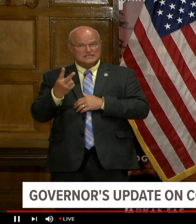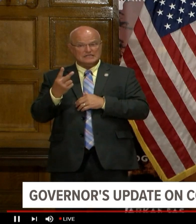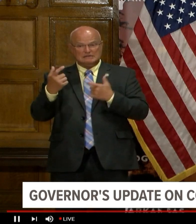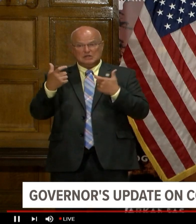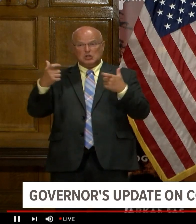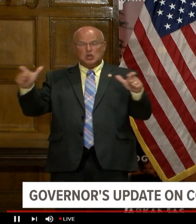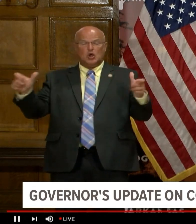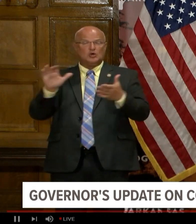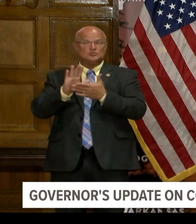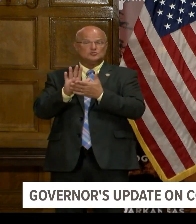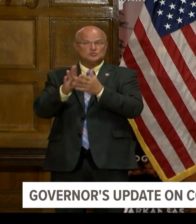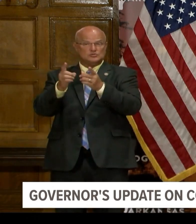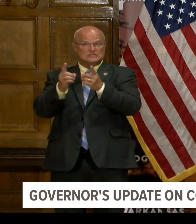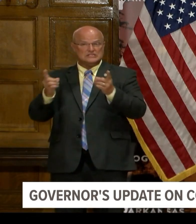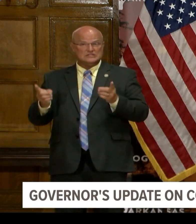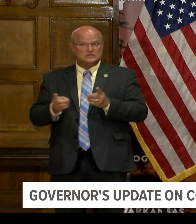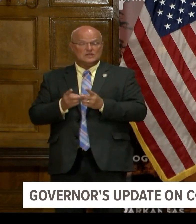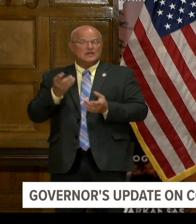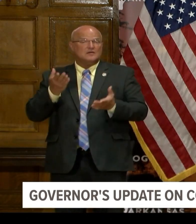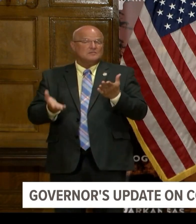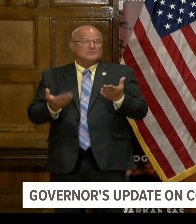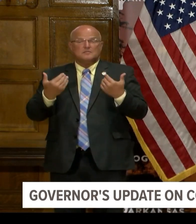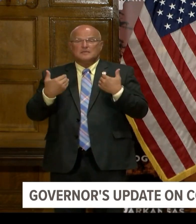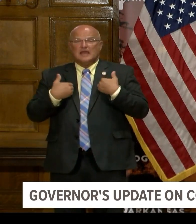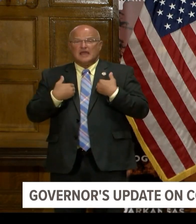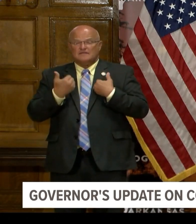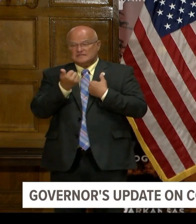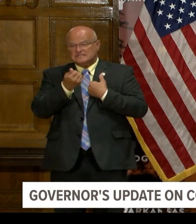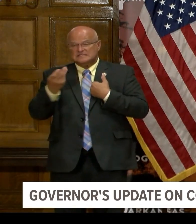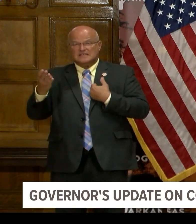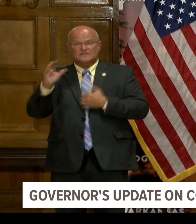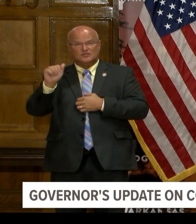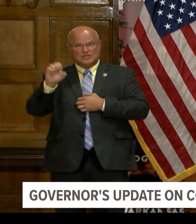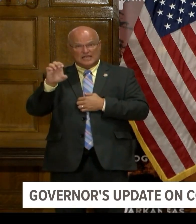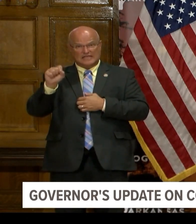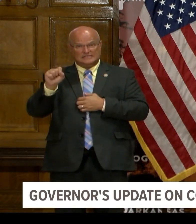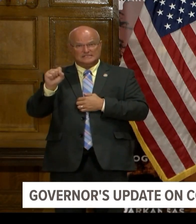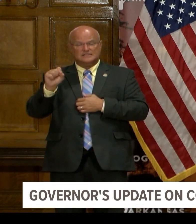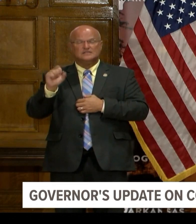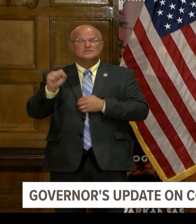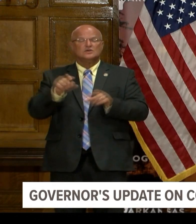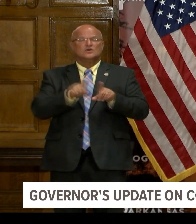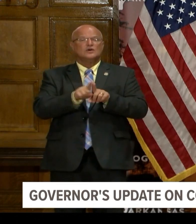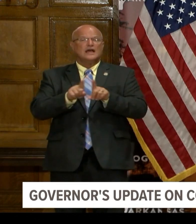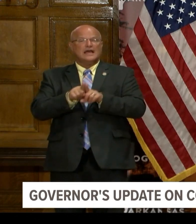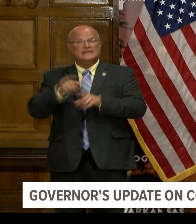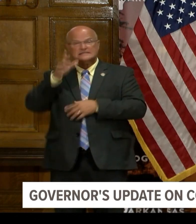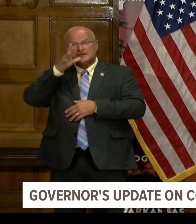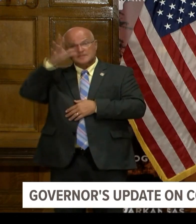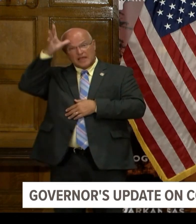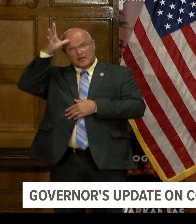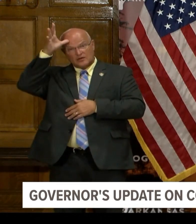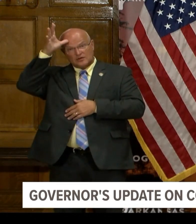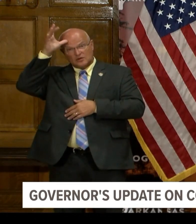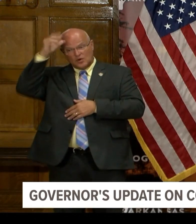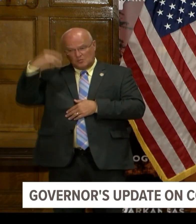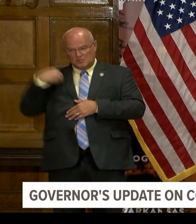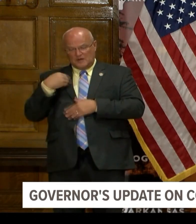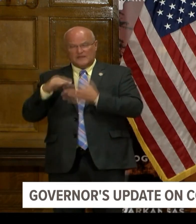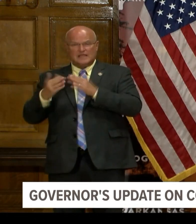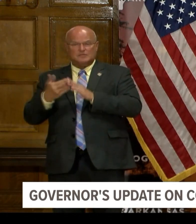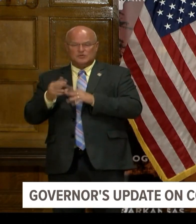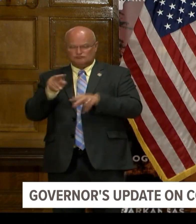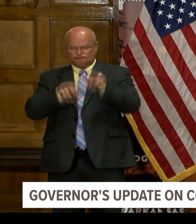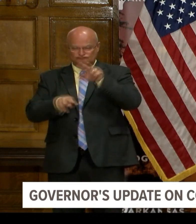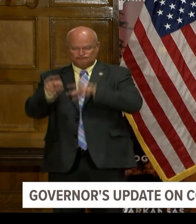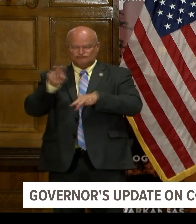school district, they're going to have a number of cases. And so as a parent or a member of the community looks at